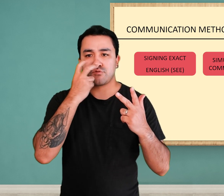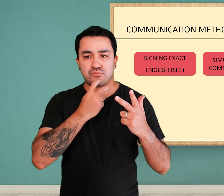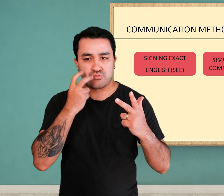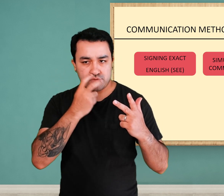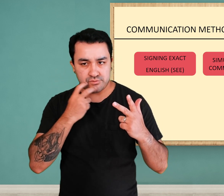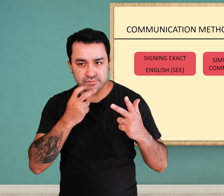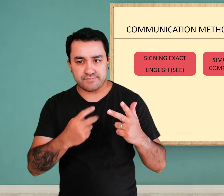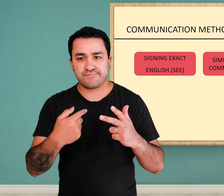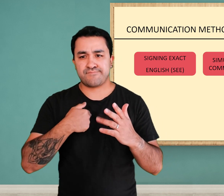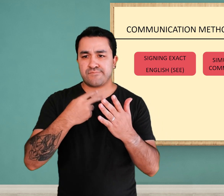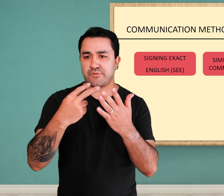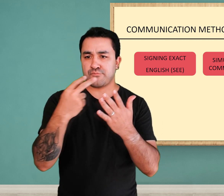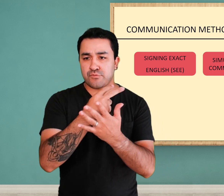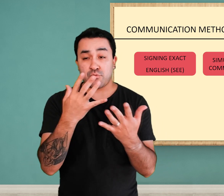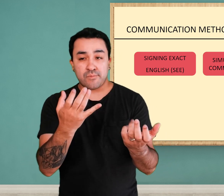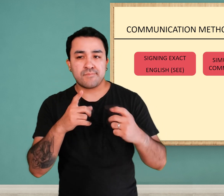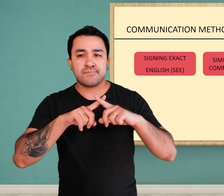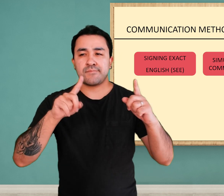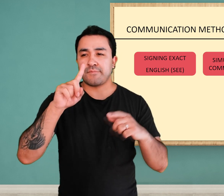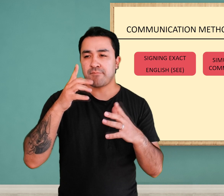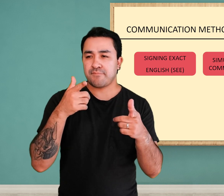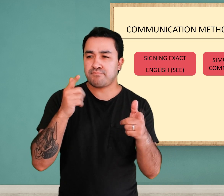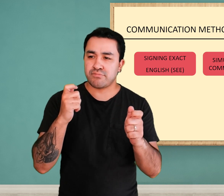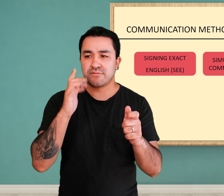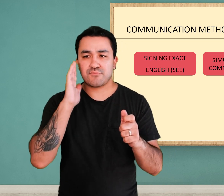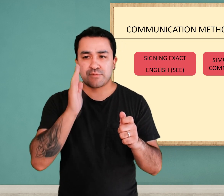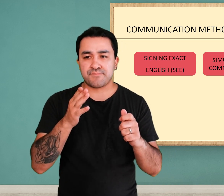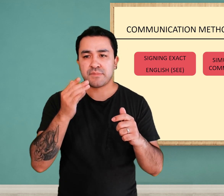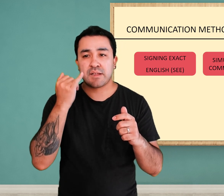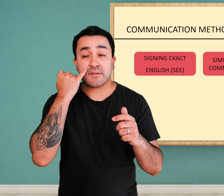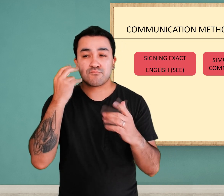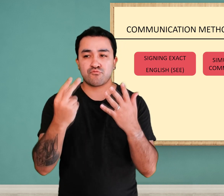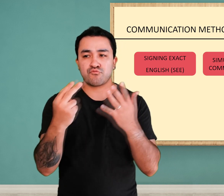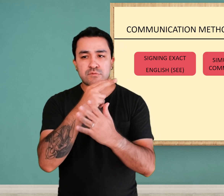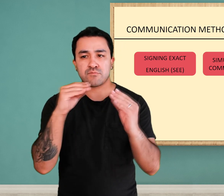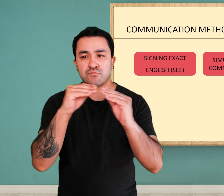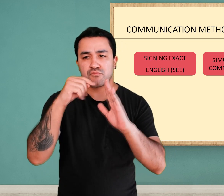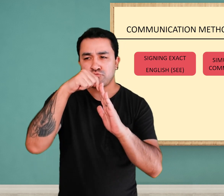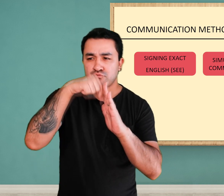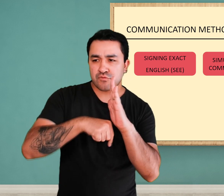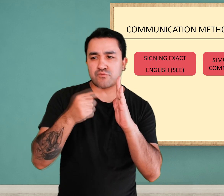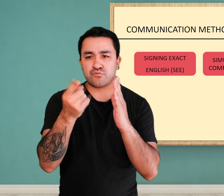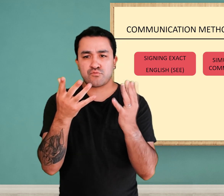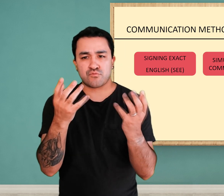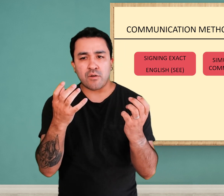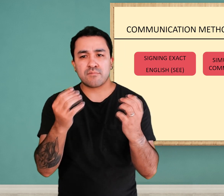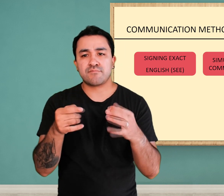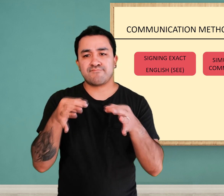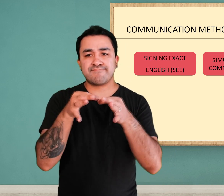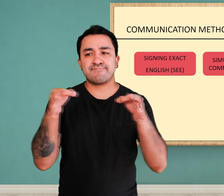methods. If you need a more in-depth lesson, please check the description box below, which should have links to the appropriate